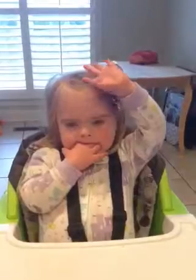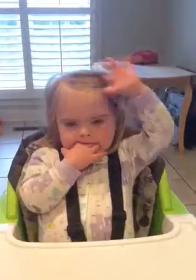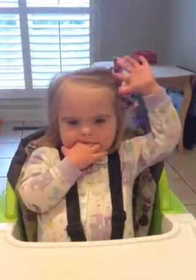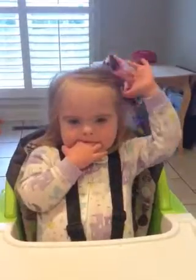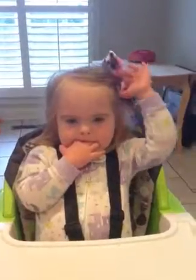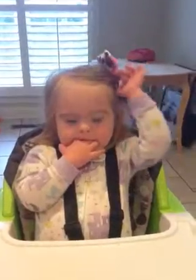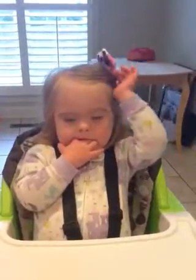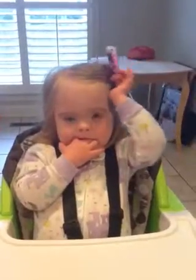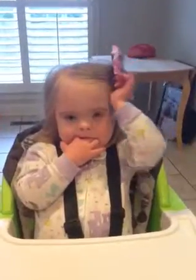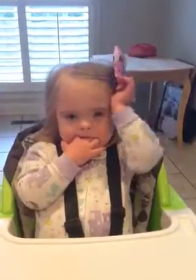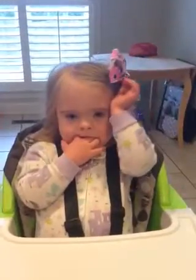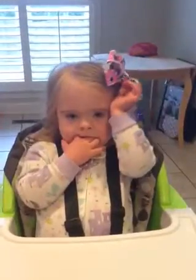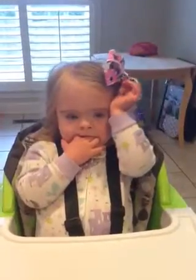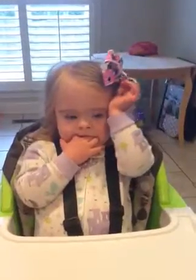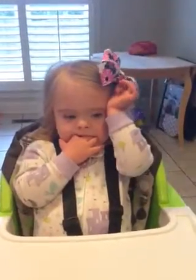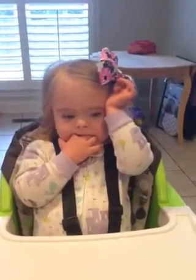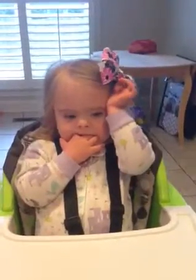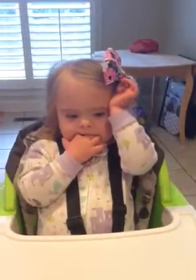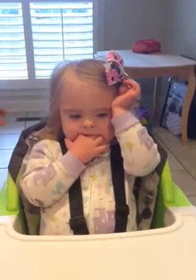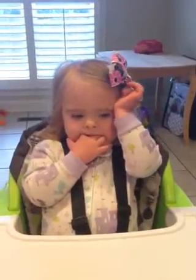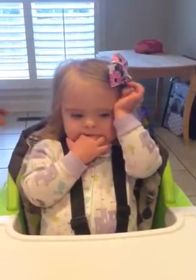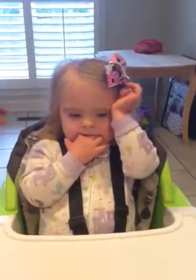Good. What about rain? Can you sign rain?